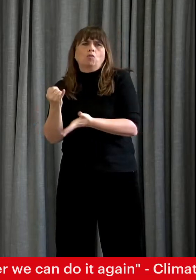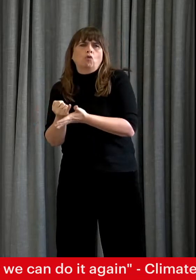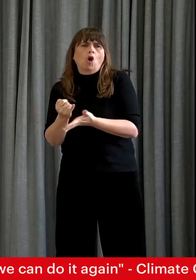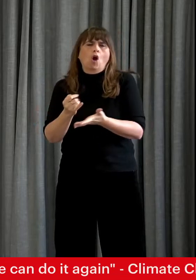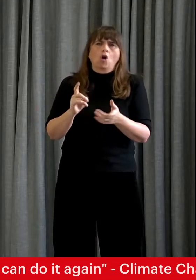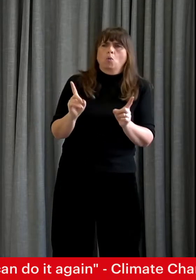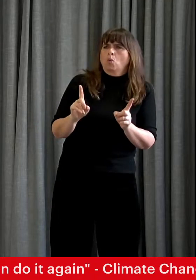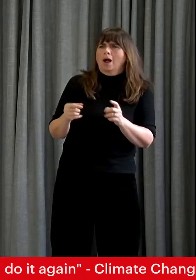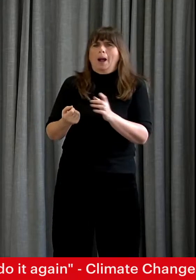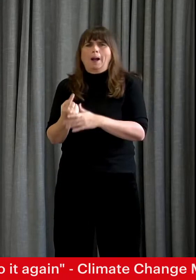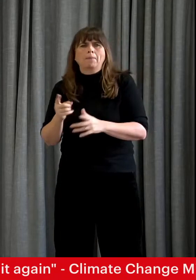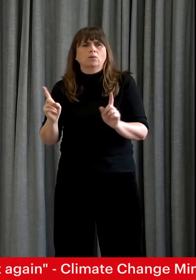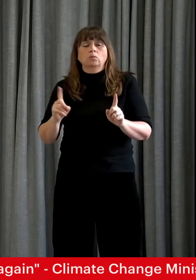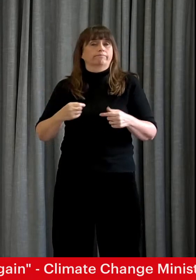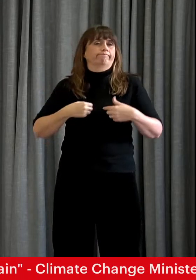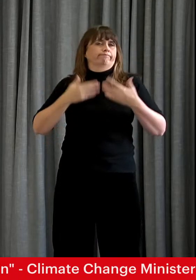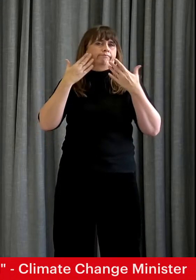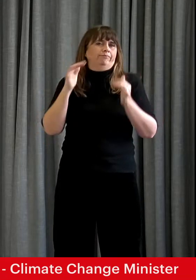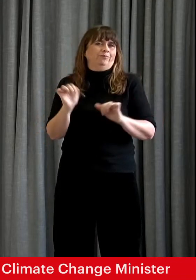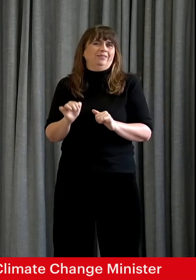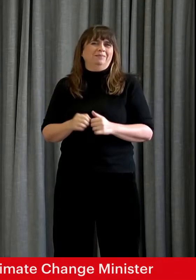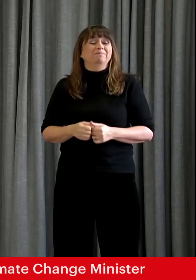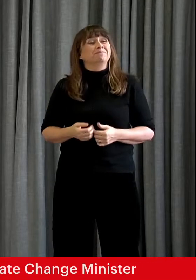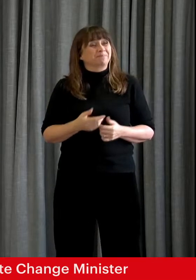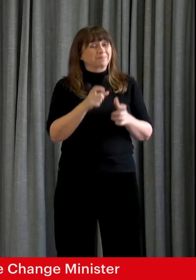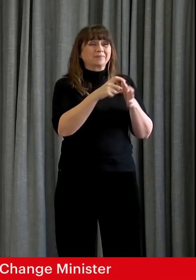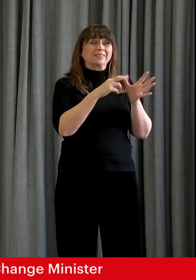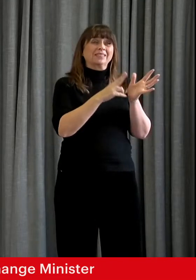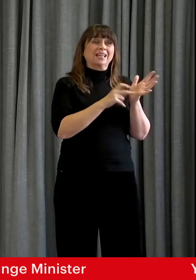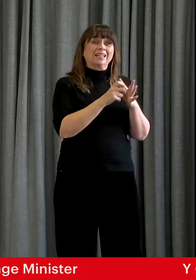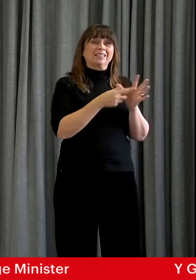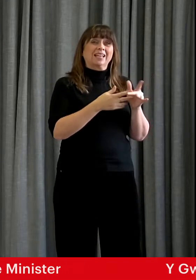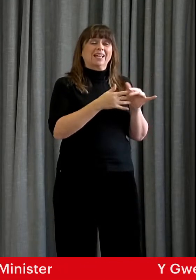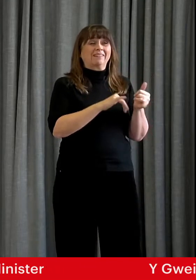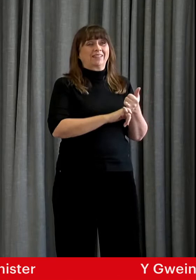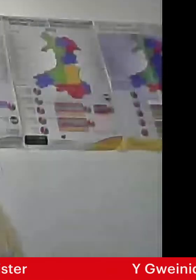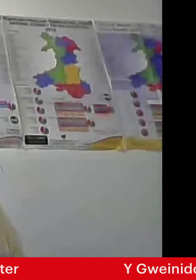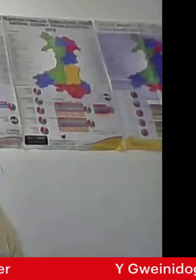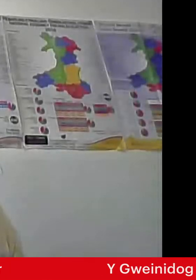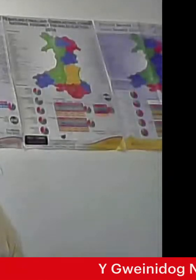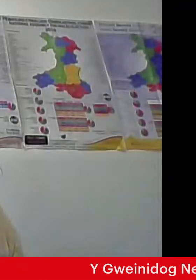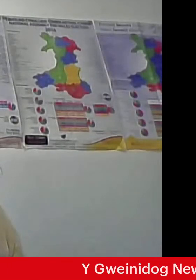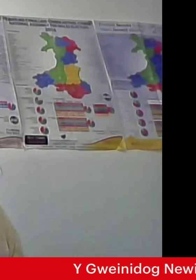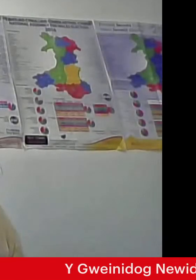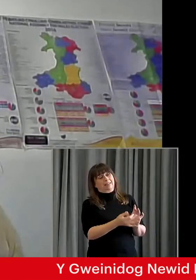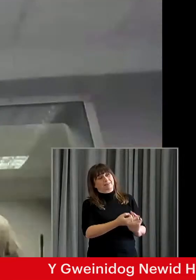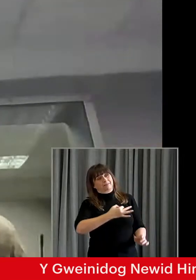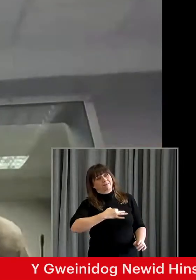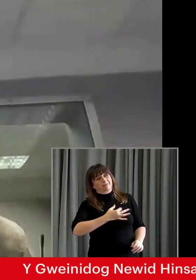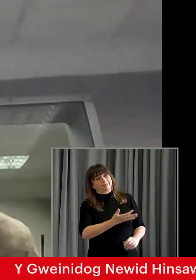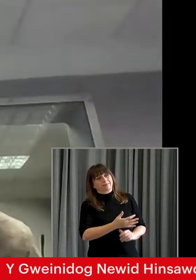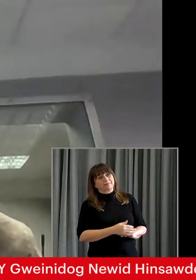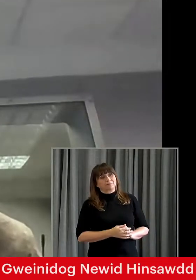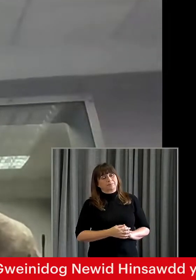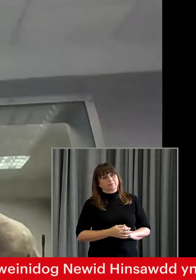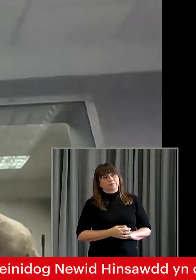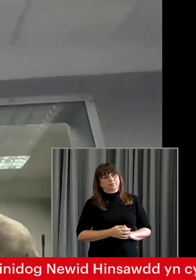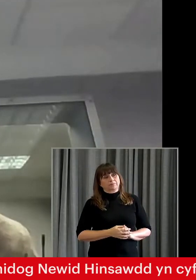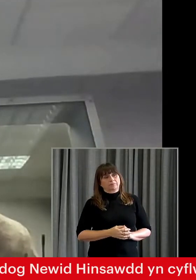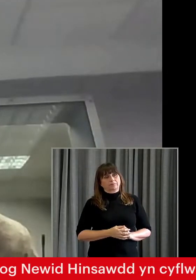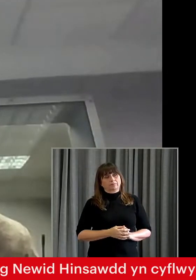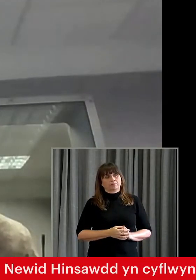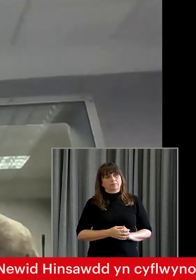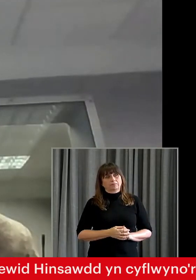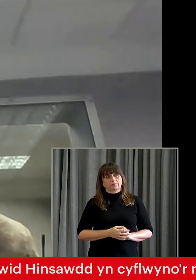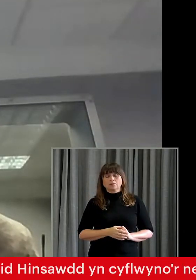exactly happened. Thank you, Dan. So turning to Dan Davis on the screen now. Thanks, Minister.